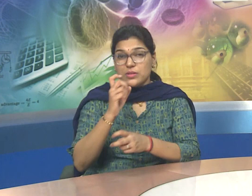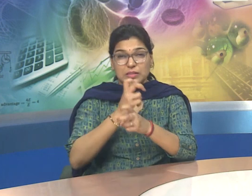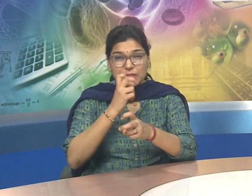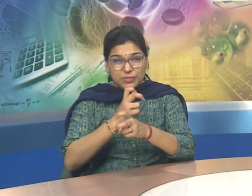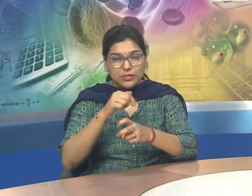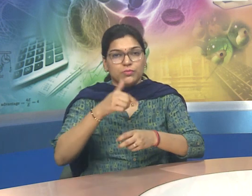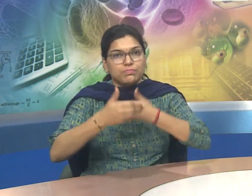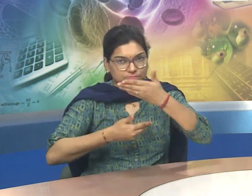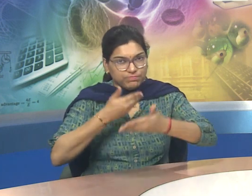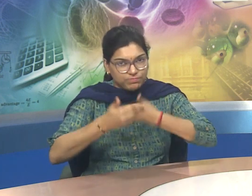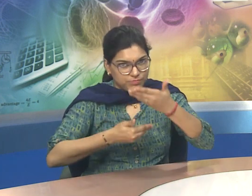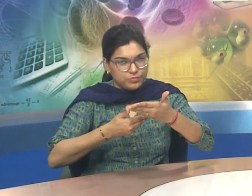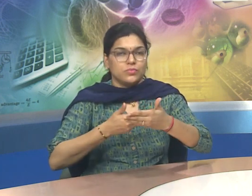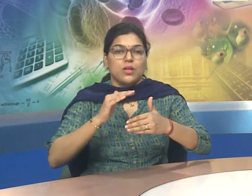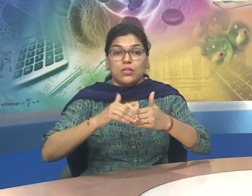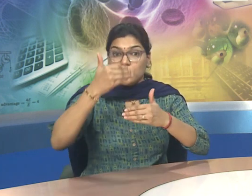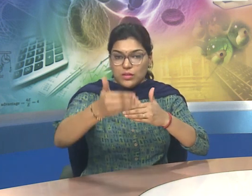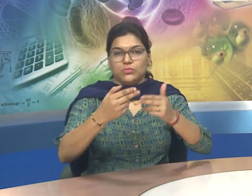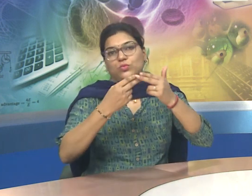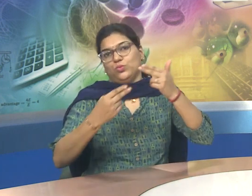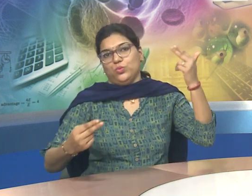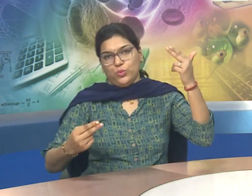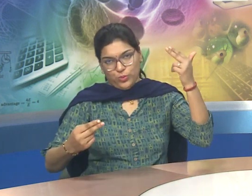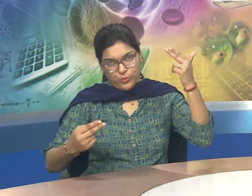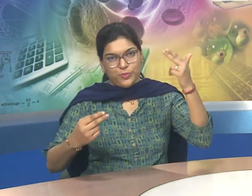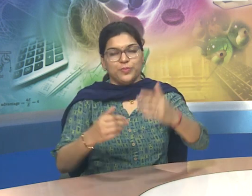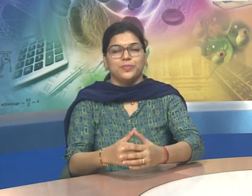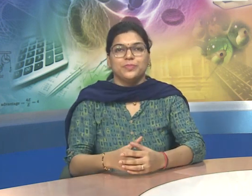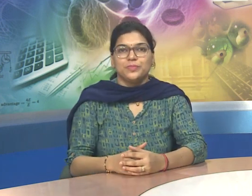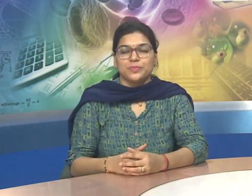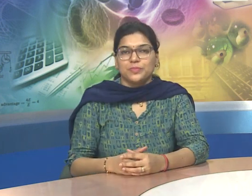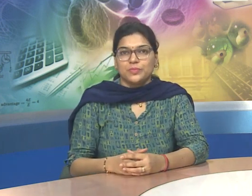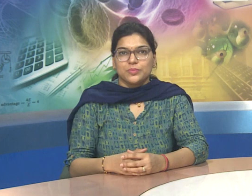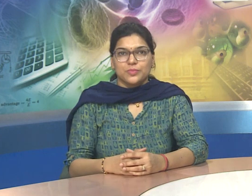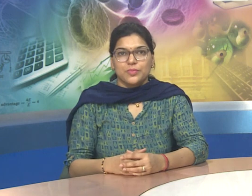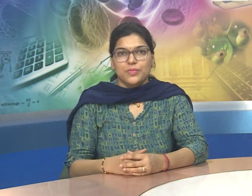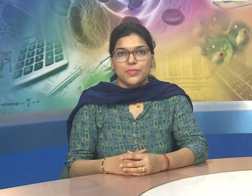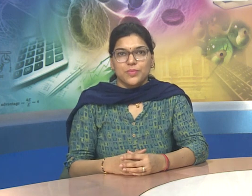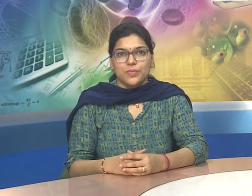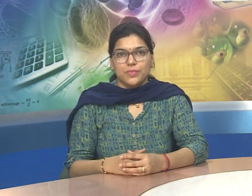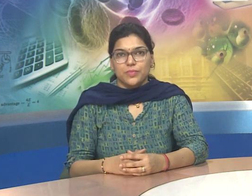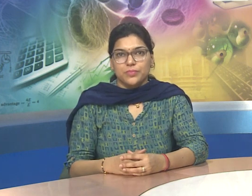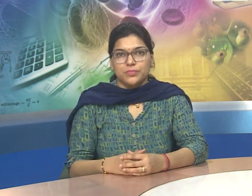First, we will be doing difficult words. After that, we will understand the lesson.